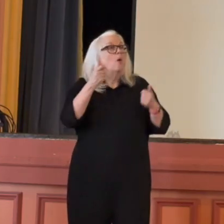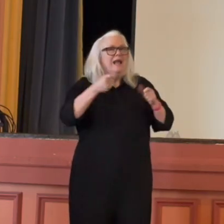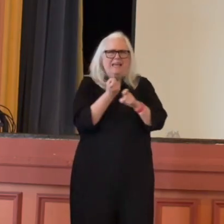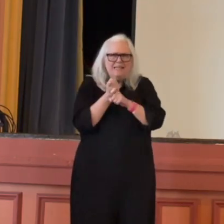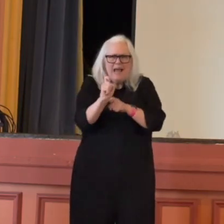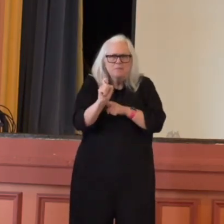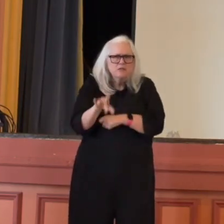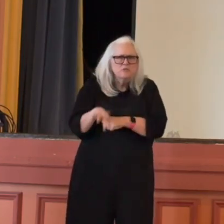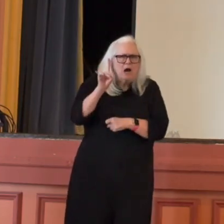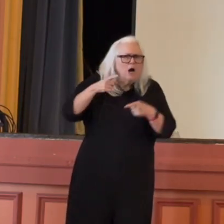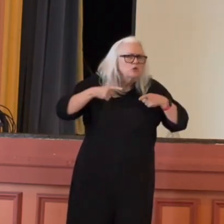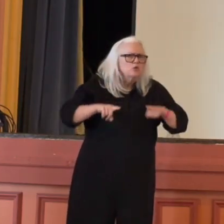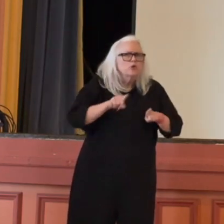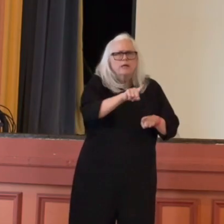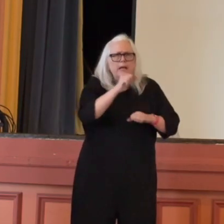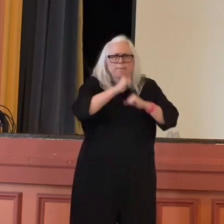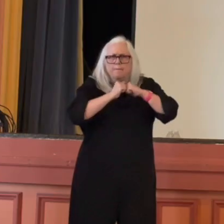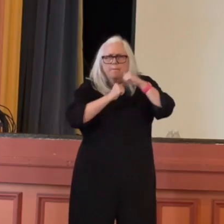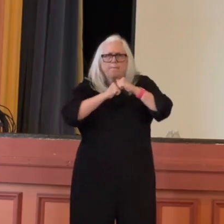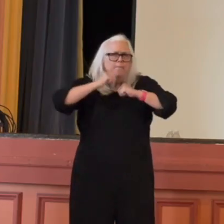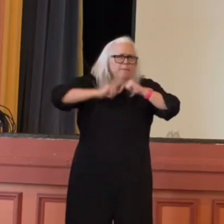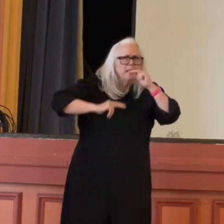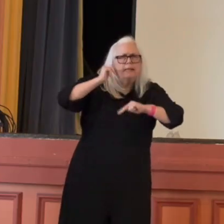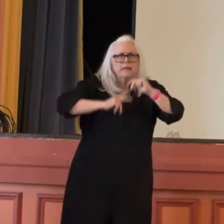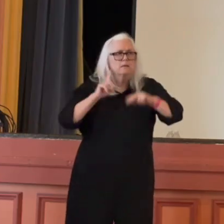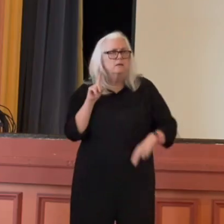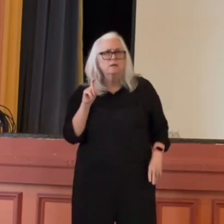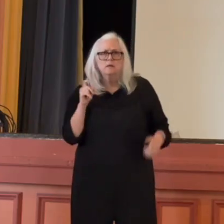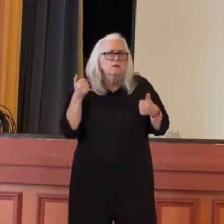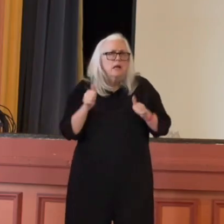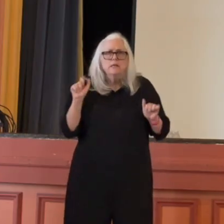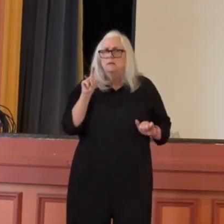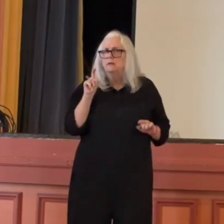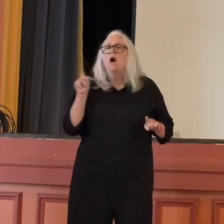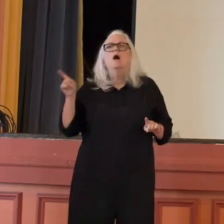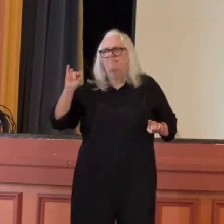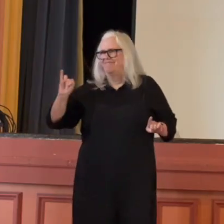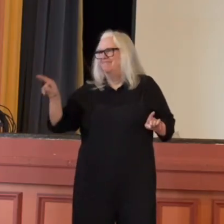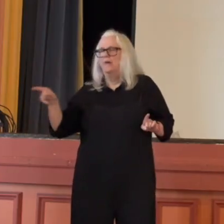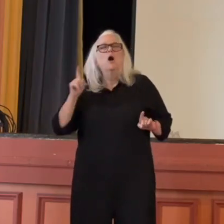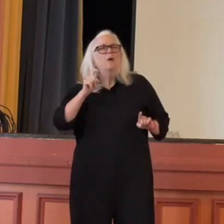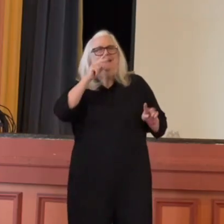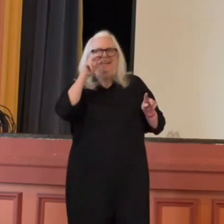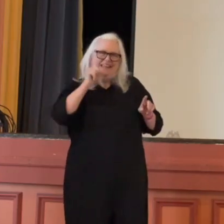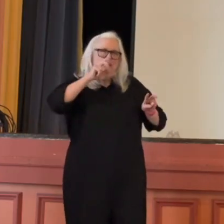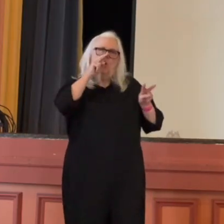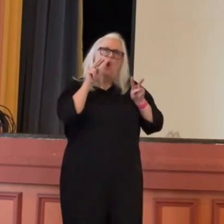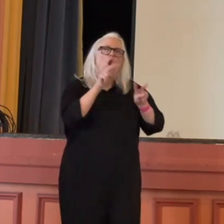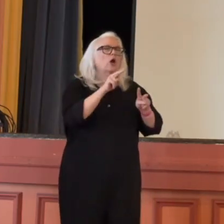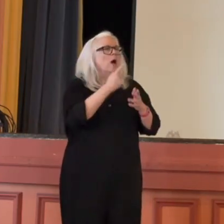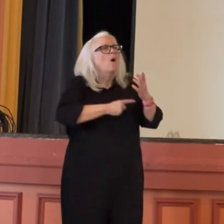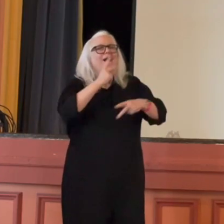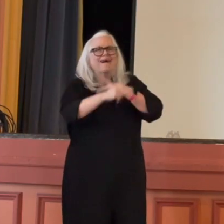we are going to go as, it's really, we need to look at what kind of